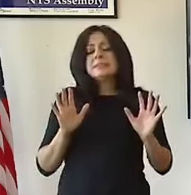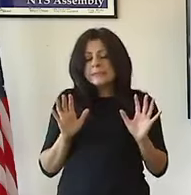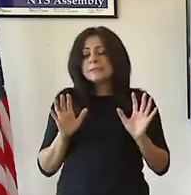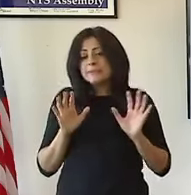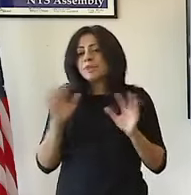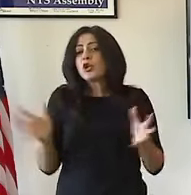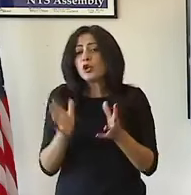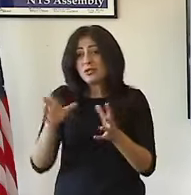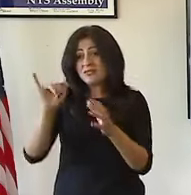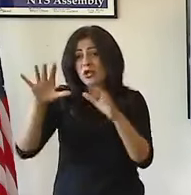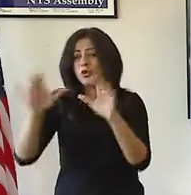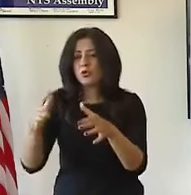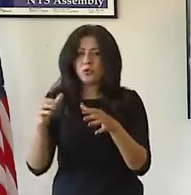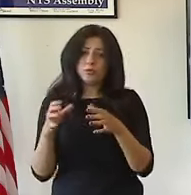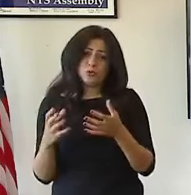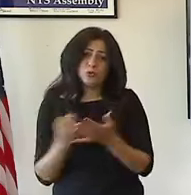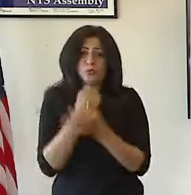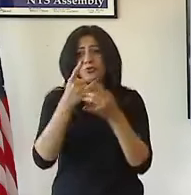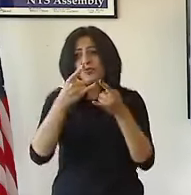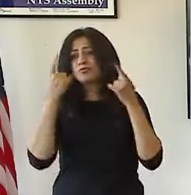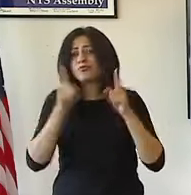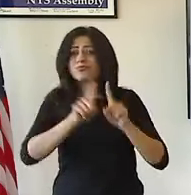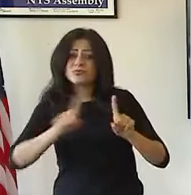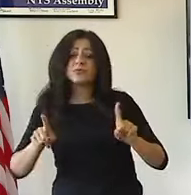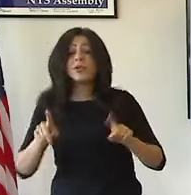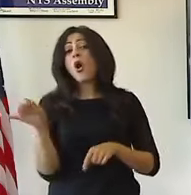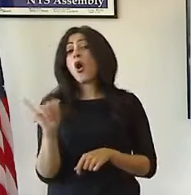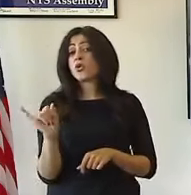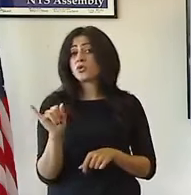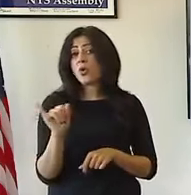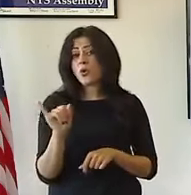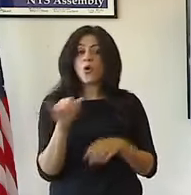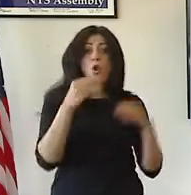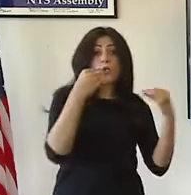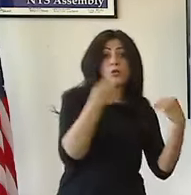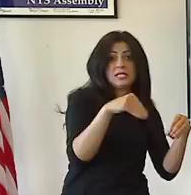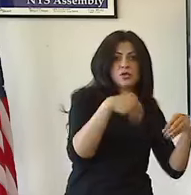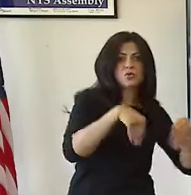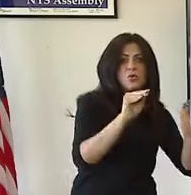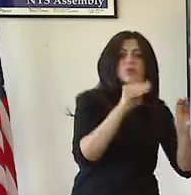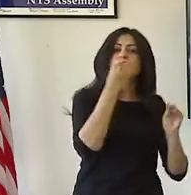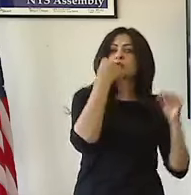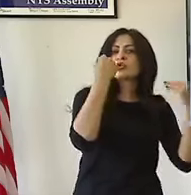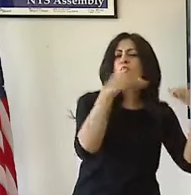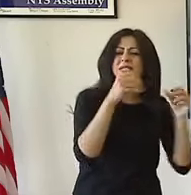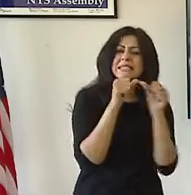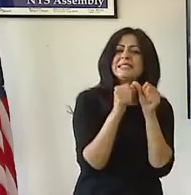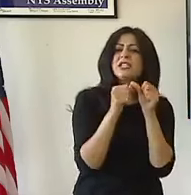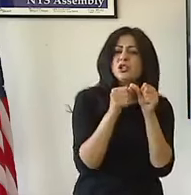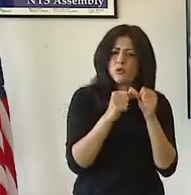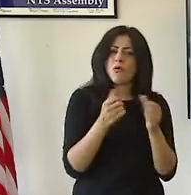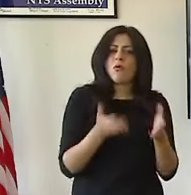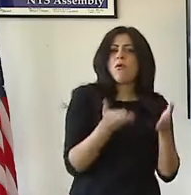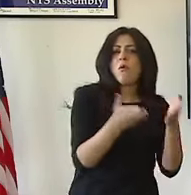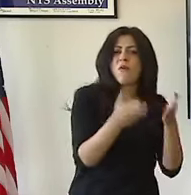you to take those precautions, but we also encourage retailers and grocery stores to continue to offer